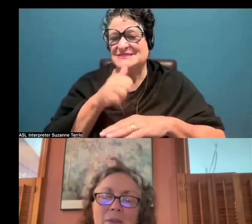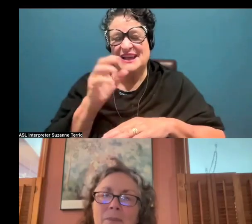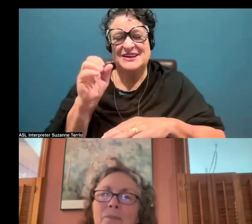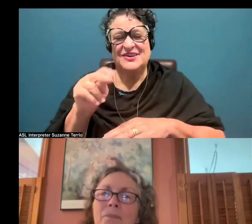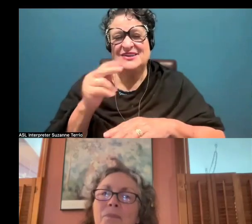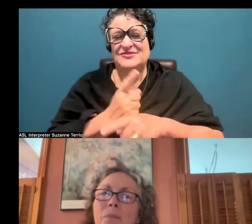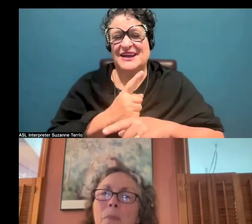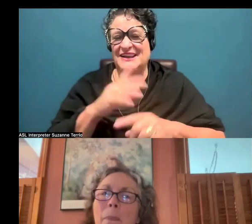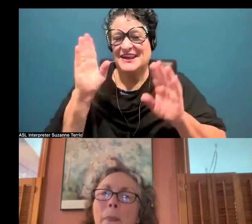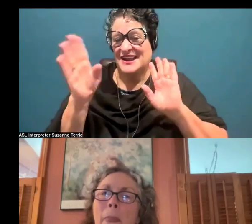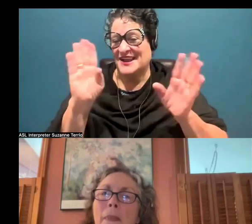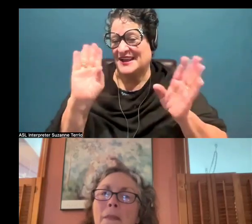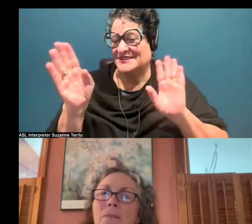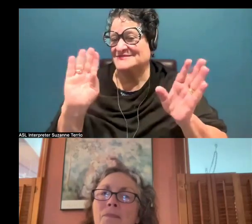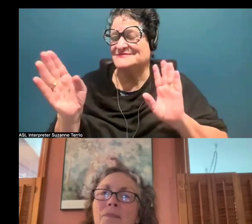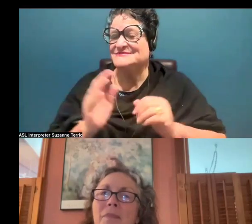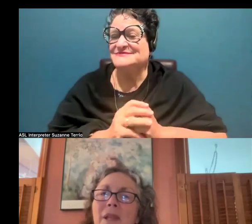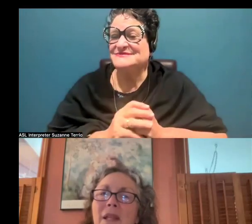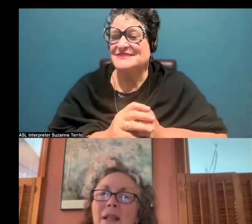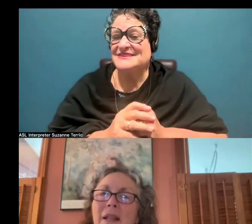reason. Hi, this.